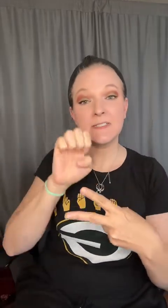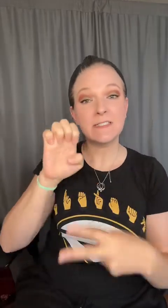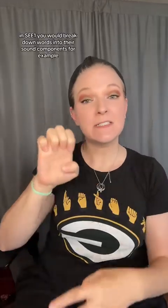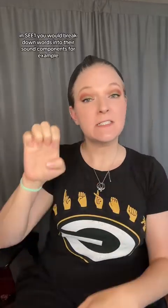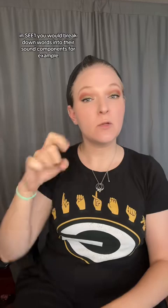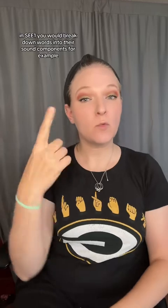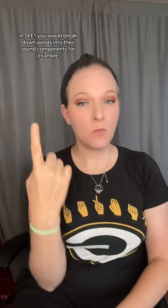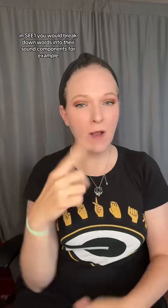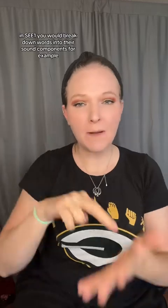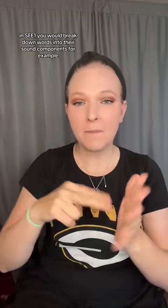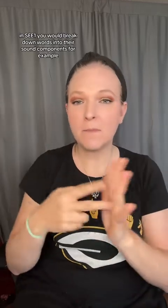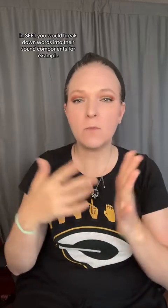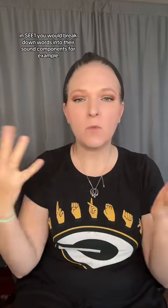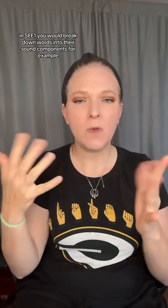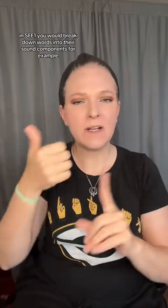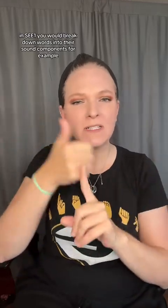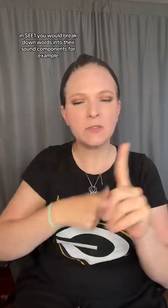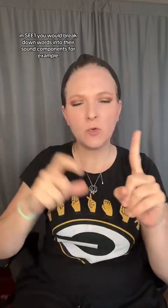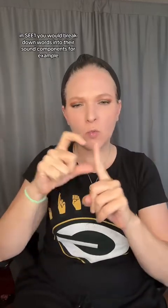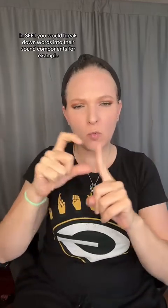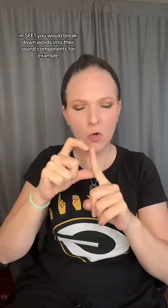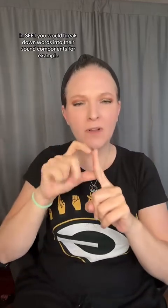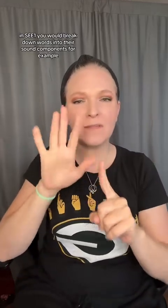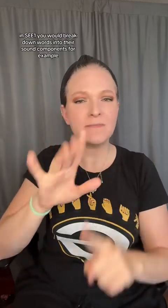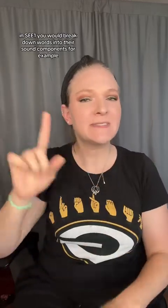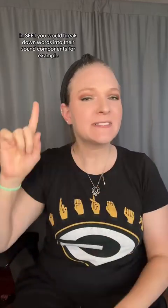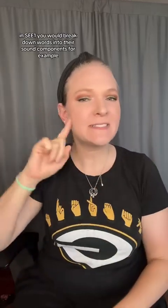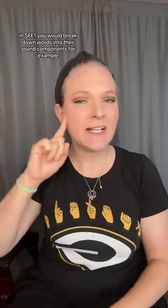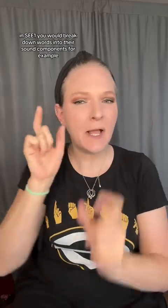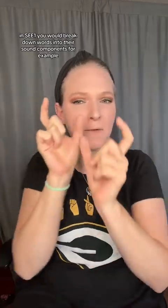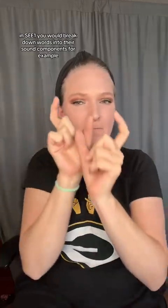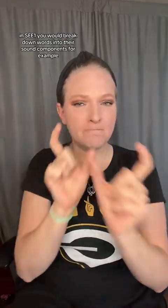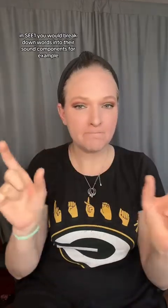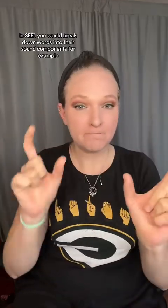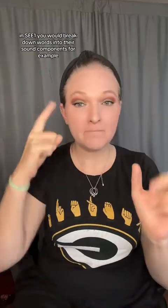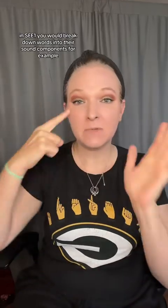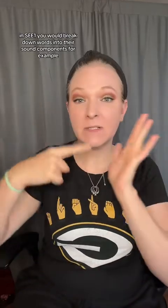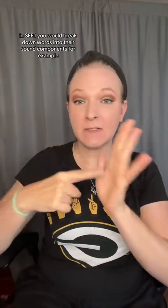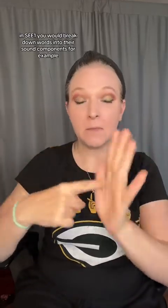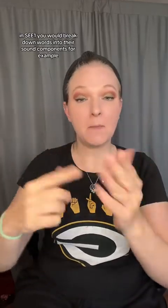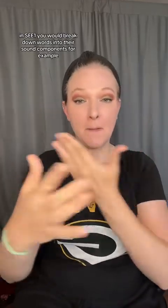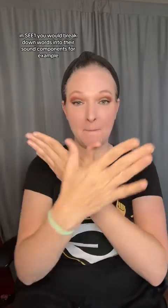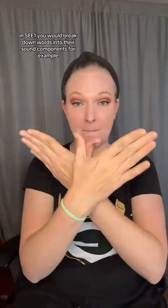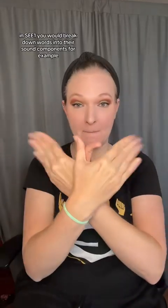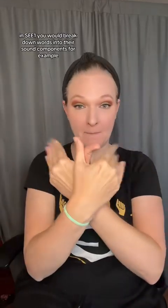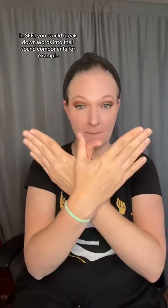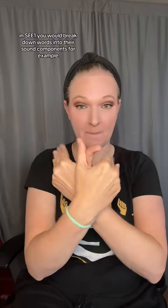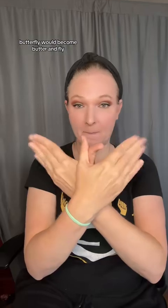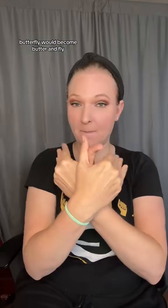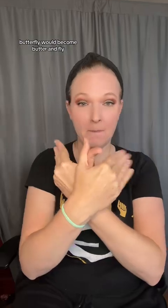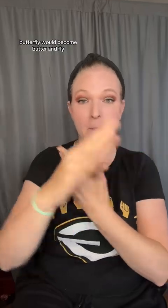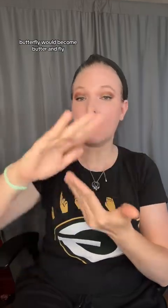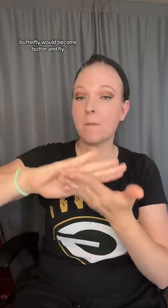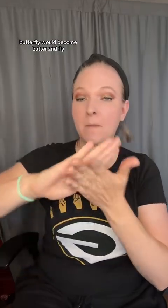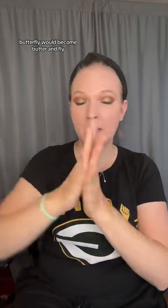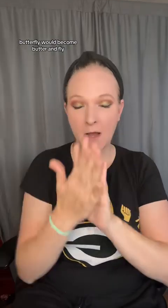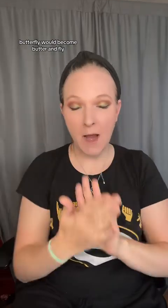In C1, you would break down words into their sound components. For example, butterfly would